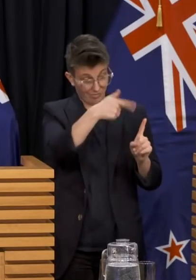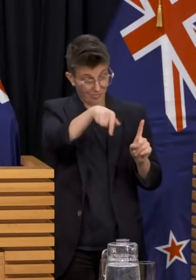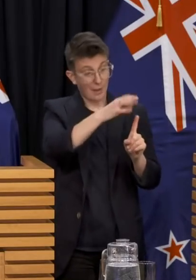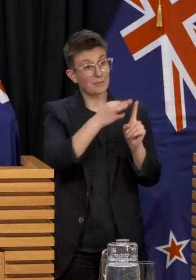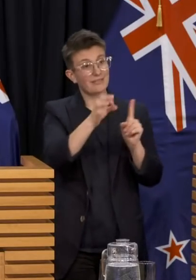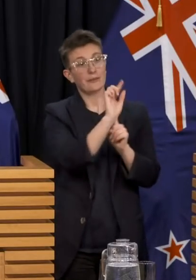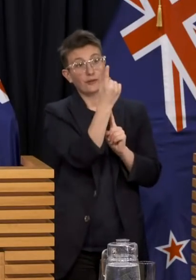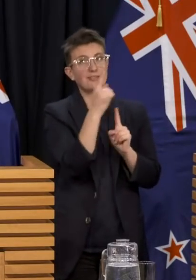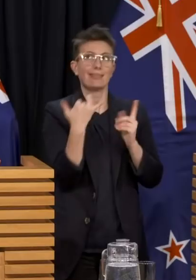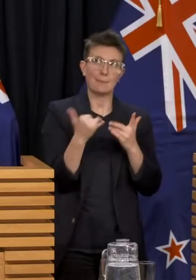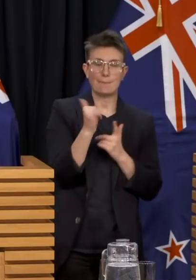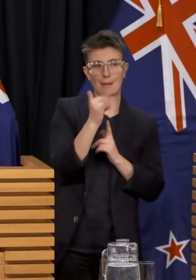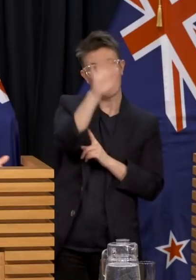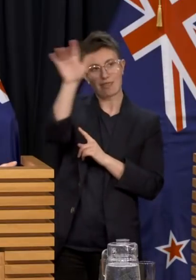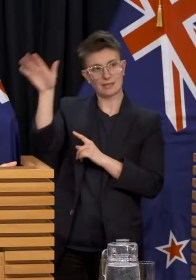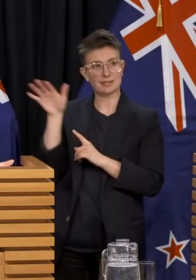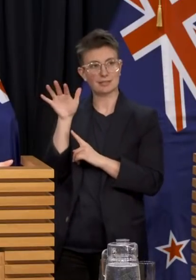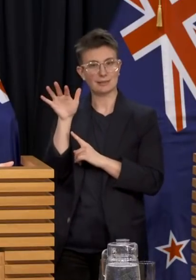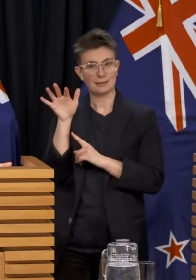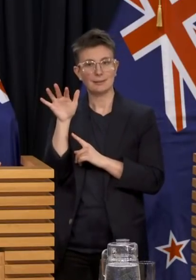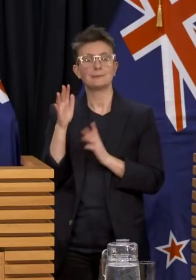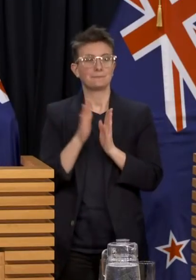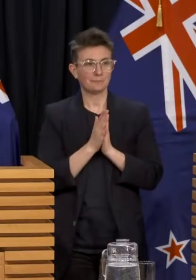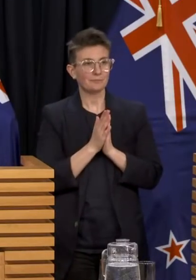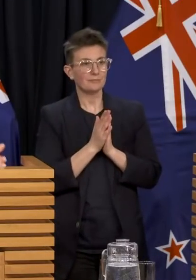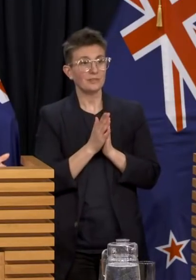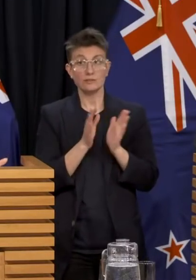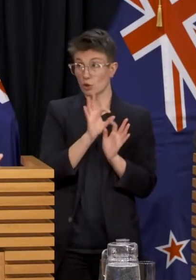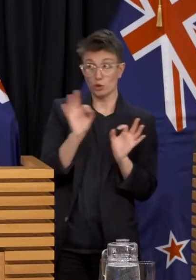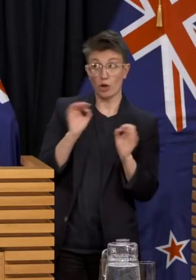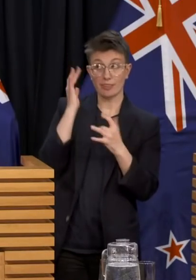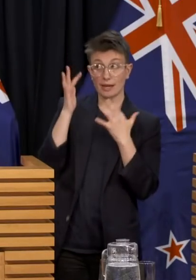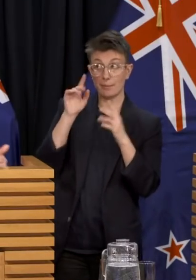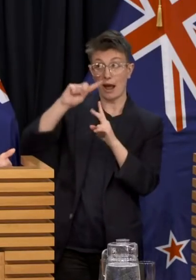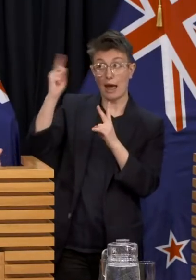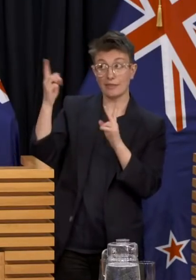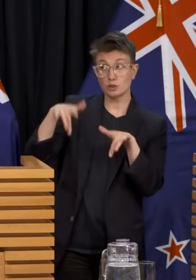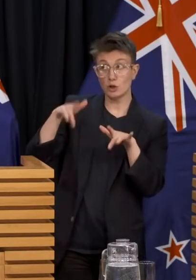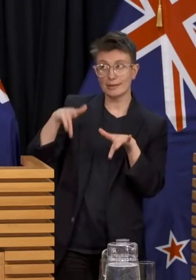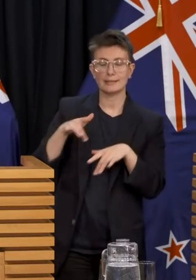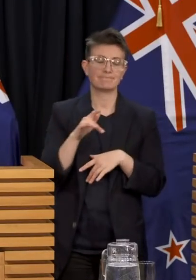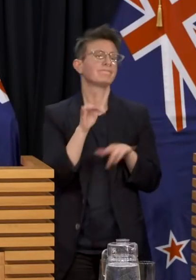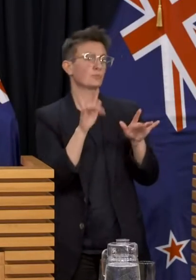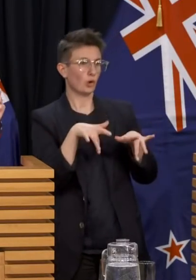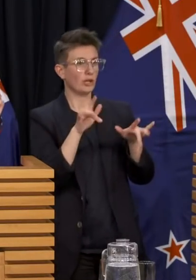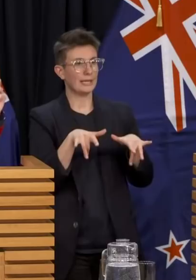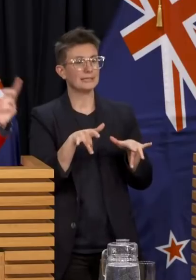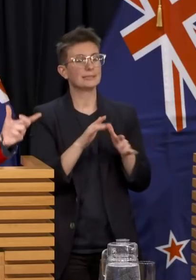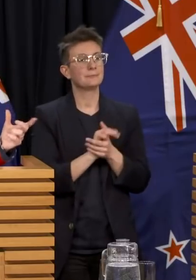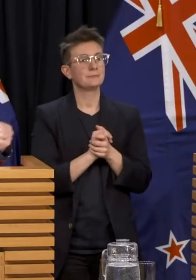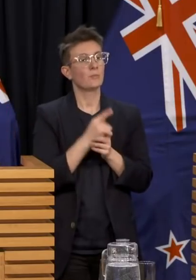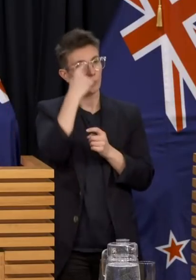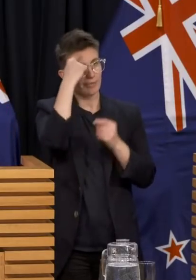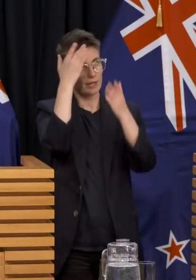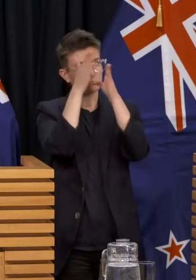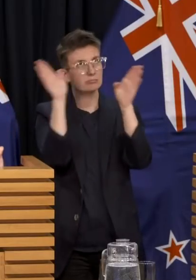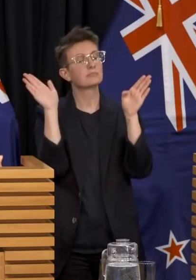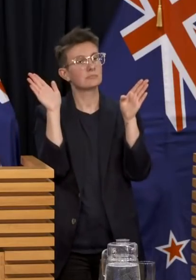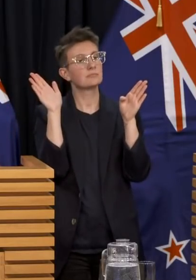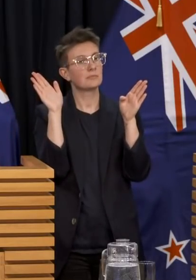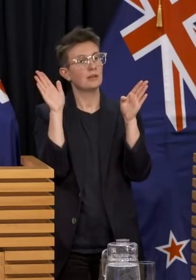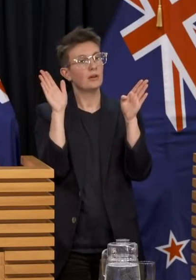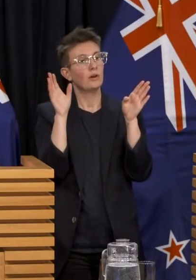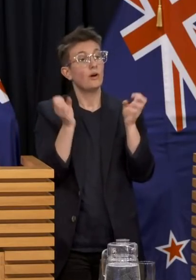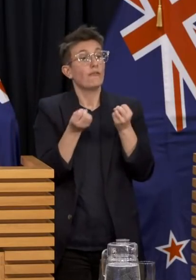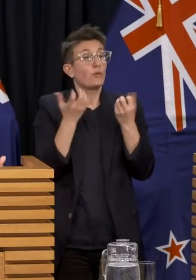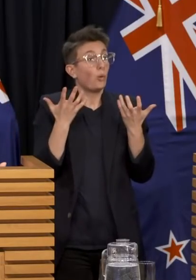We're prioritising the realm. We haven't thought more broadly. We have always, when working through some of the criteria, had a mind to the fact that we